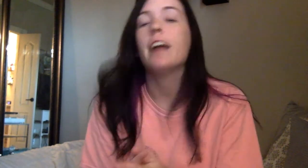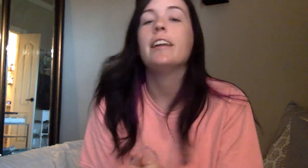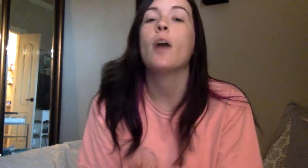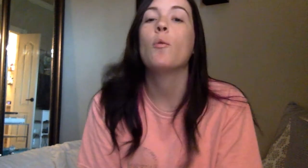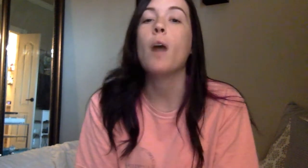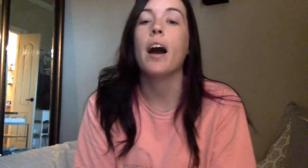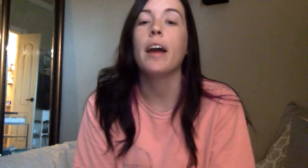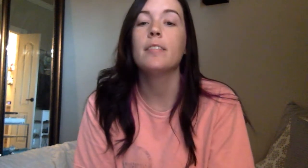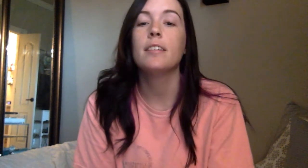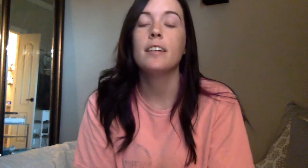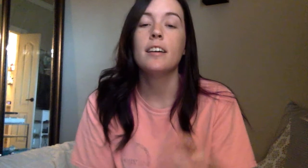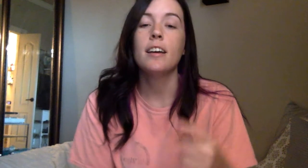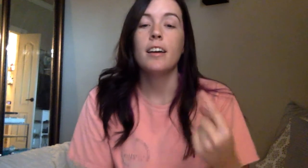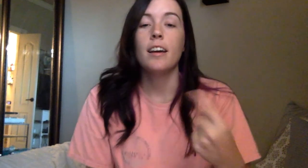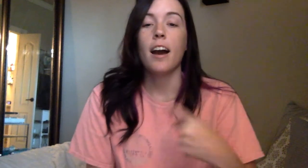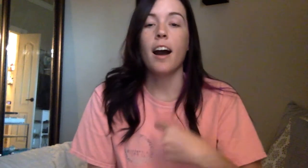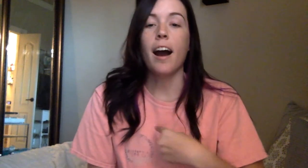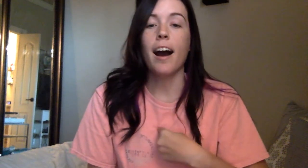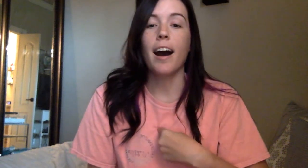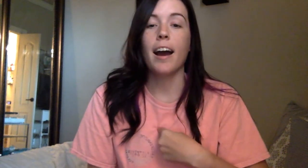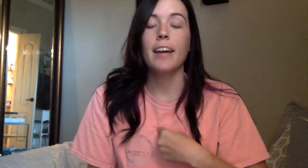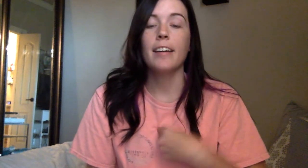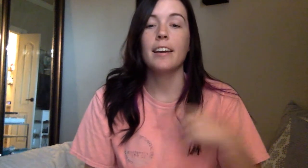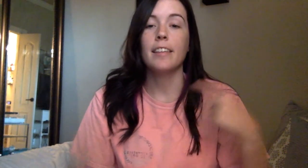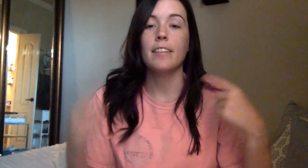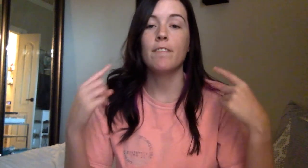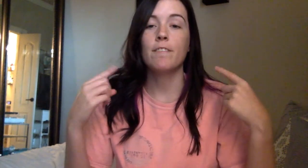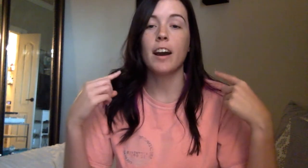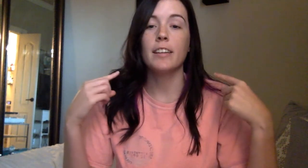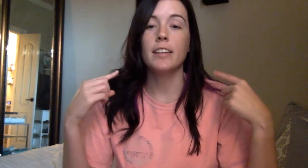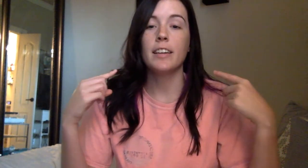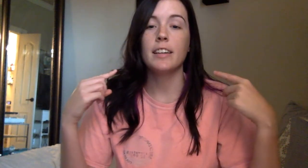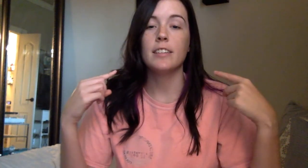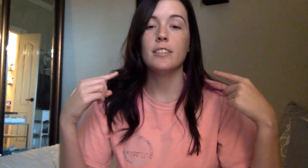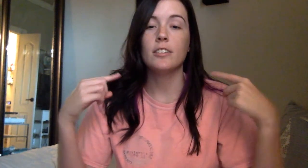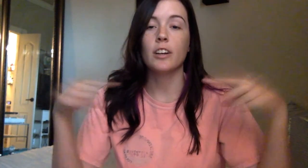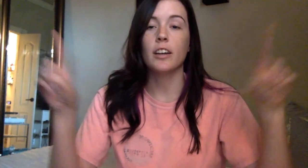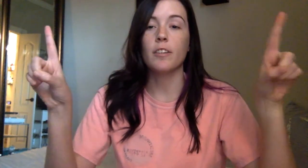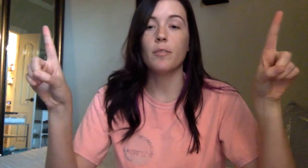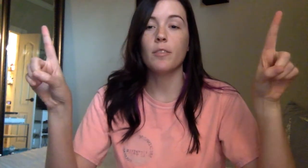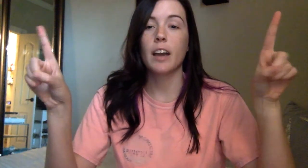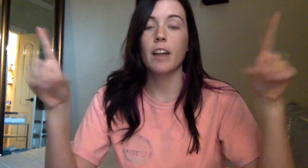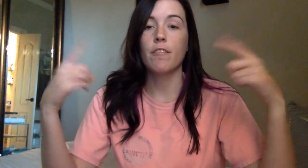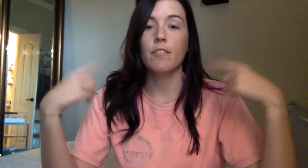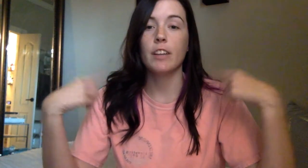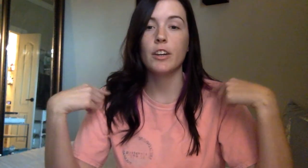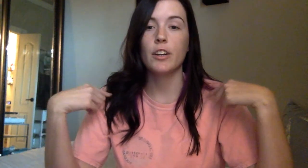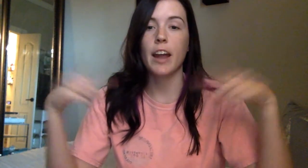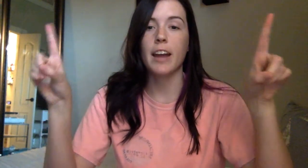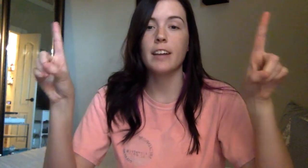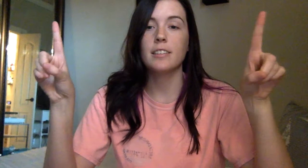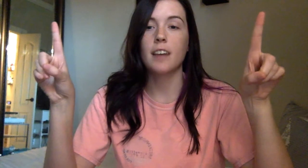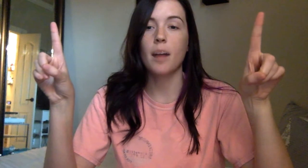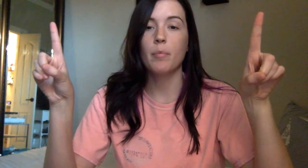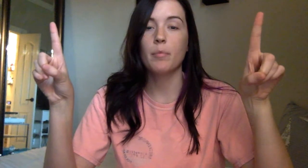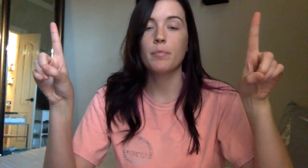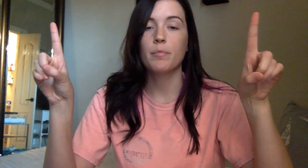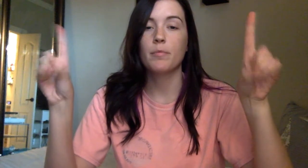out why. I, and then finally is, you're going to kind of flick your hands up,